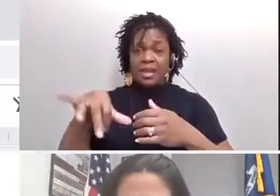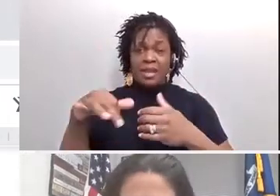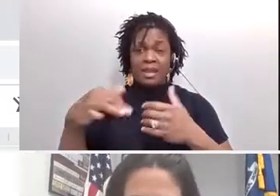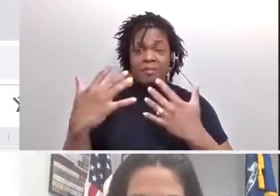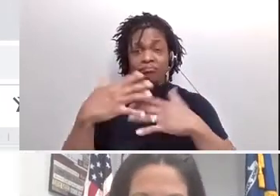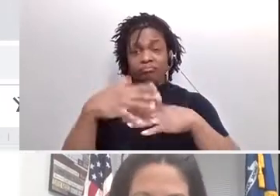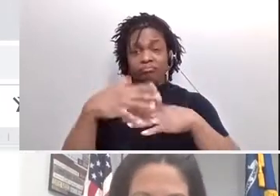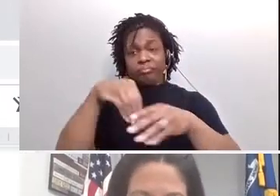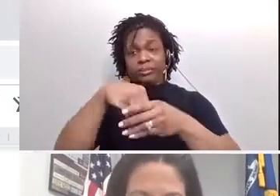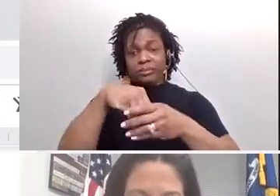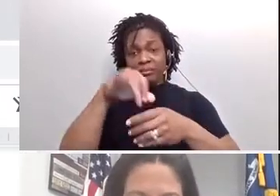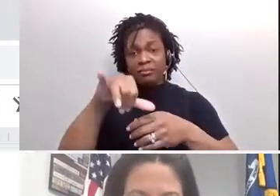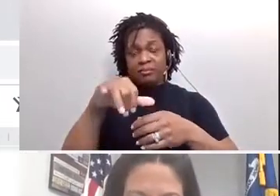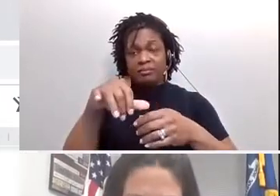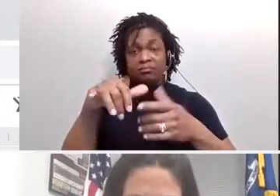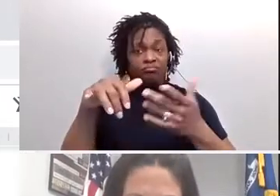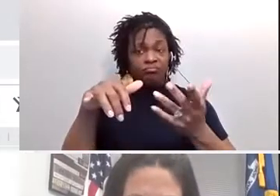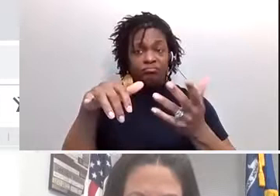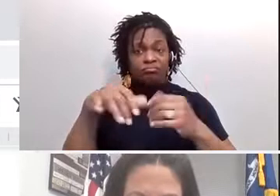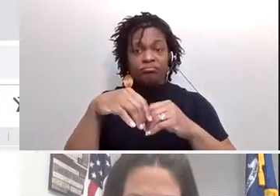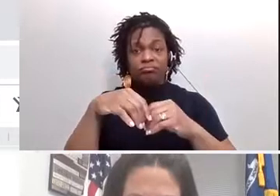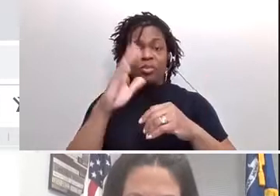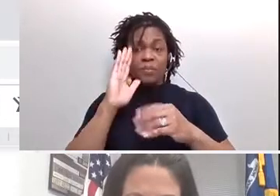Okay, I'll add that.